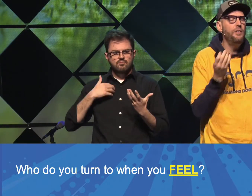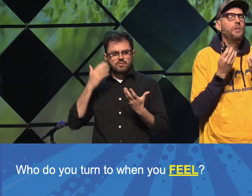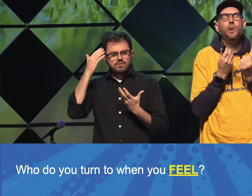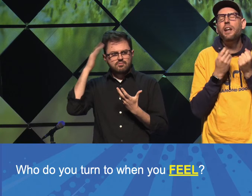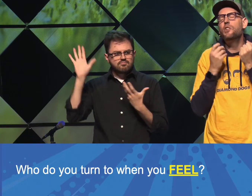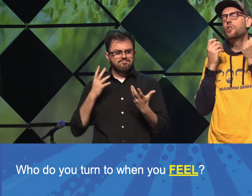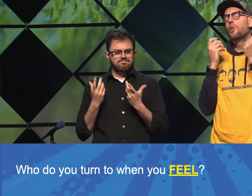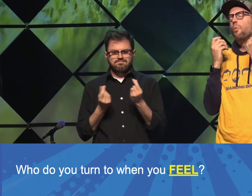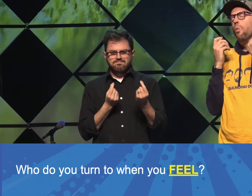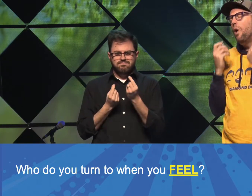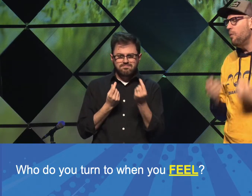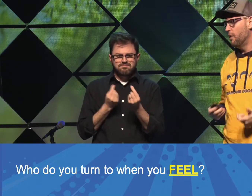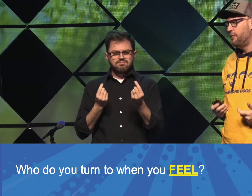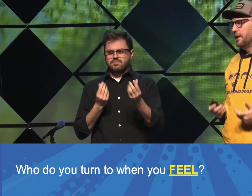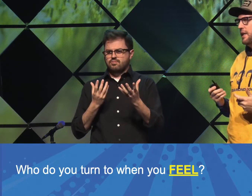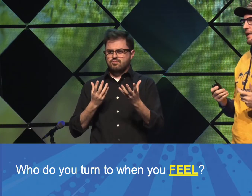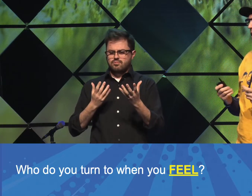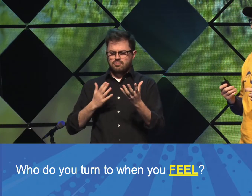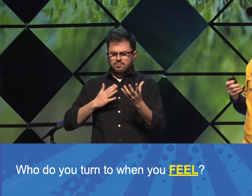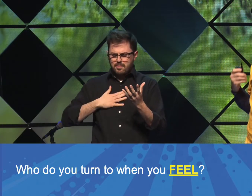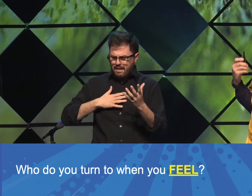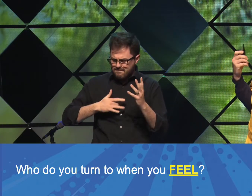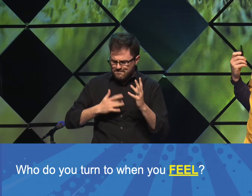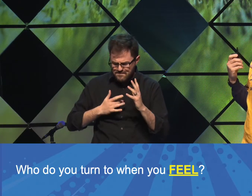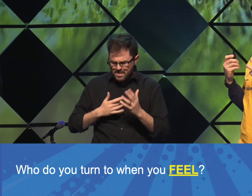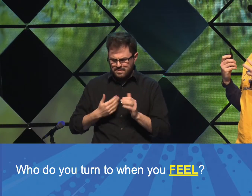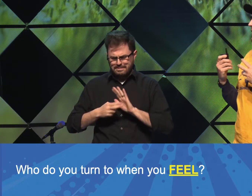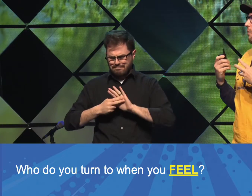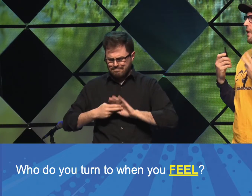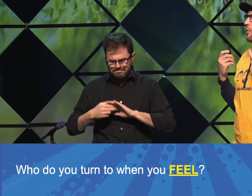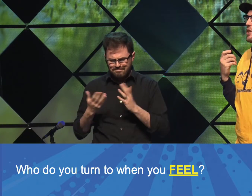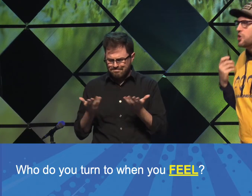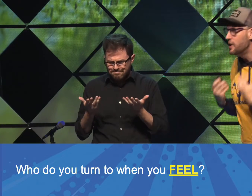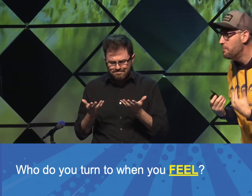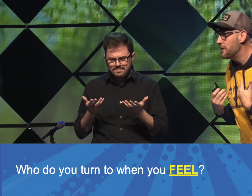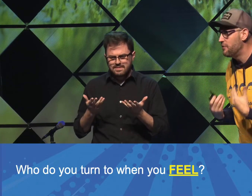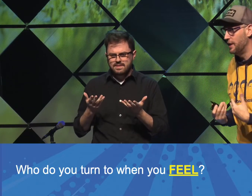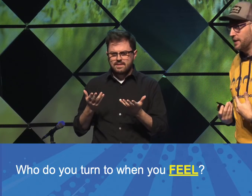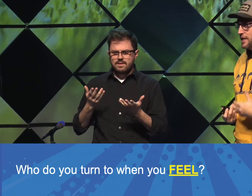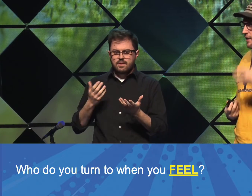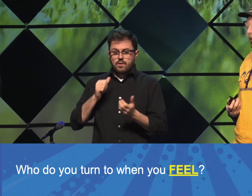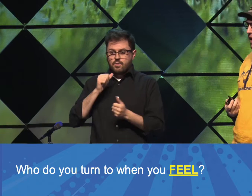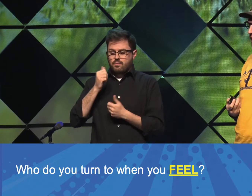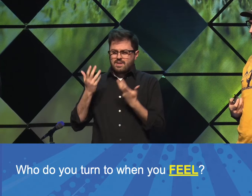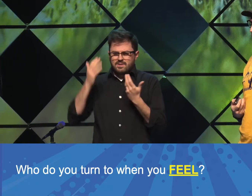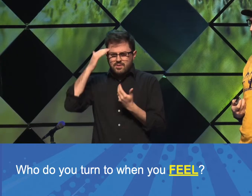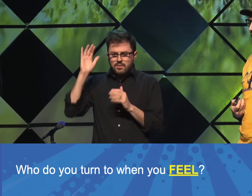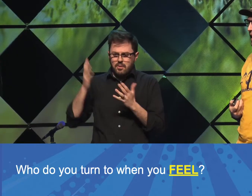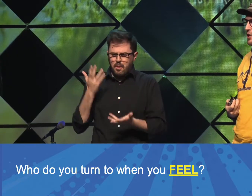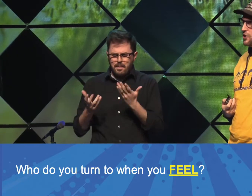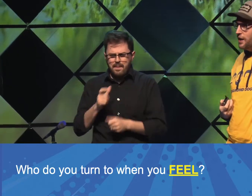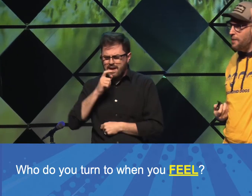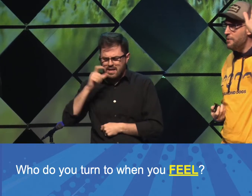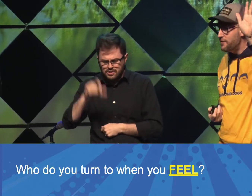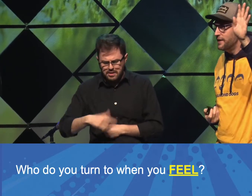We're not even sure what we're feeling. We're not even sure whether we should be feeling it. You ever had that moment? Like, should I be feeling